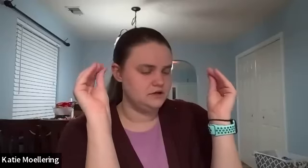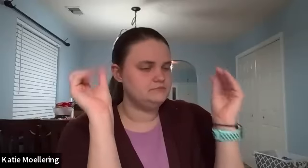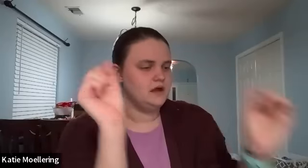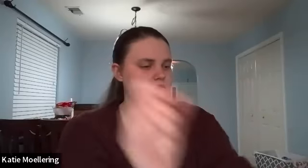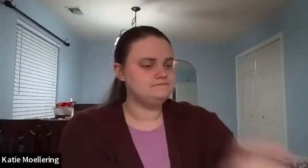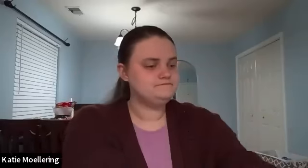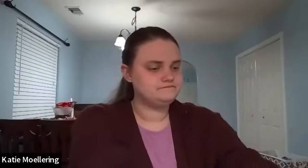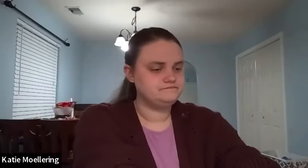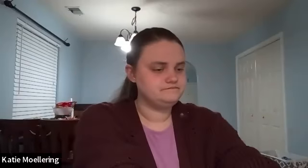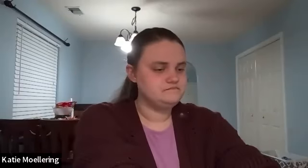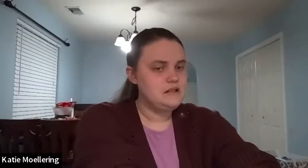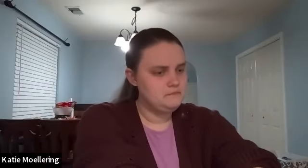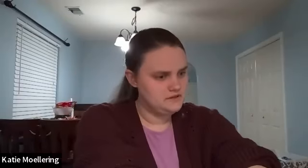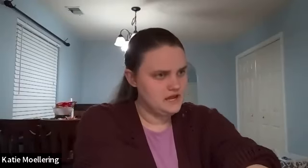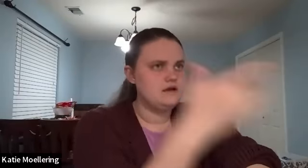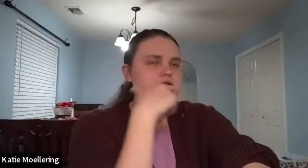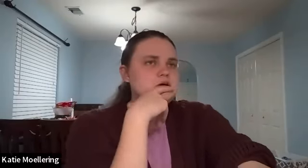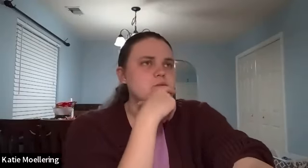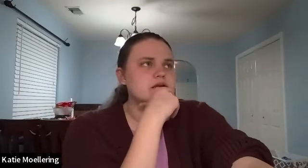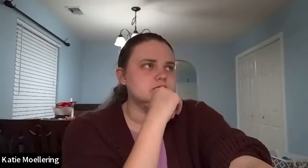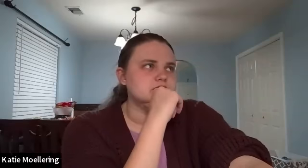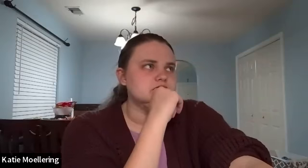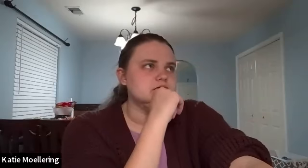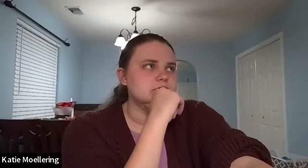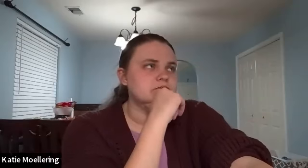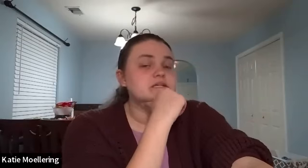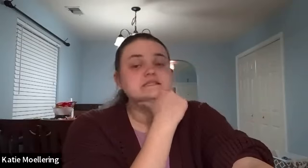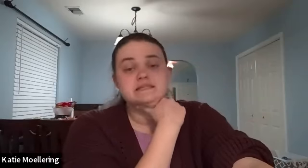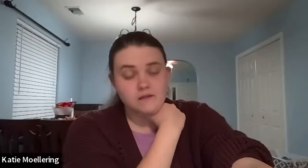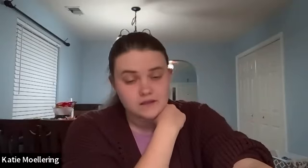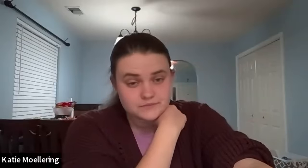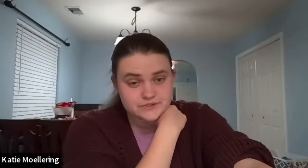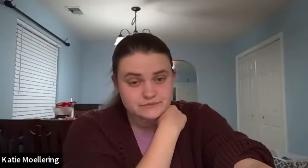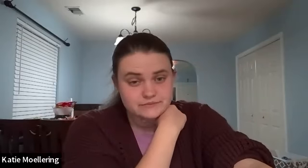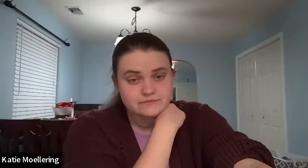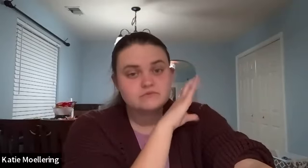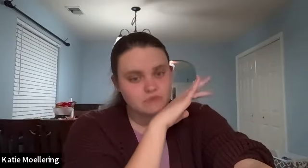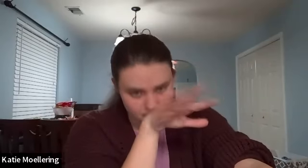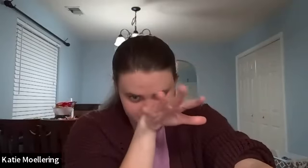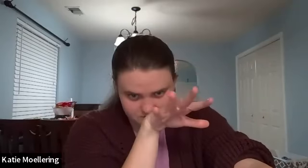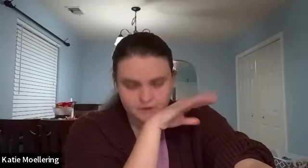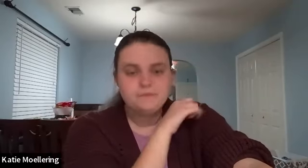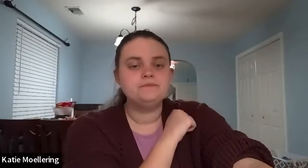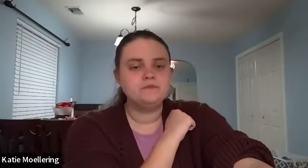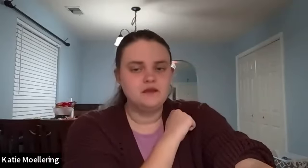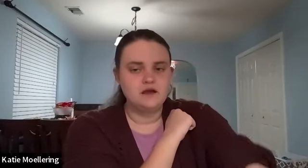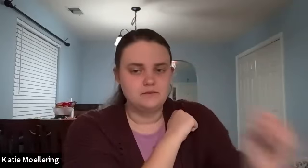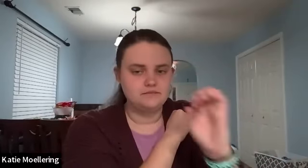bigger. But yeah, what else is scallops? I would fingerspell.